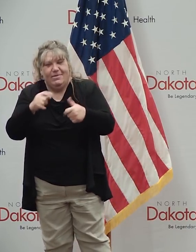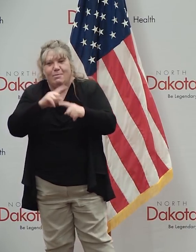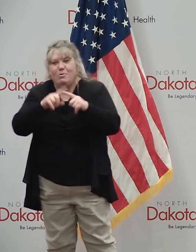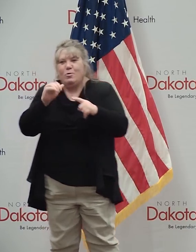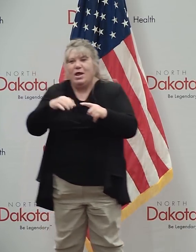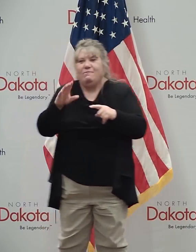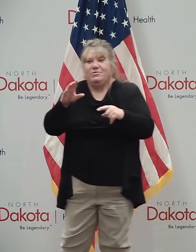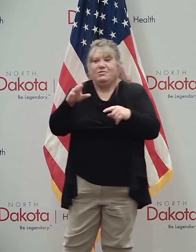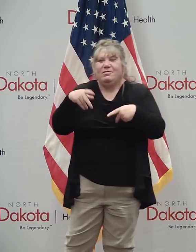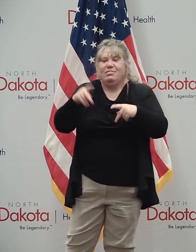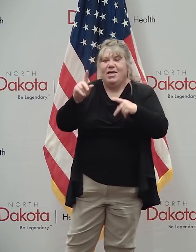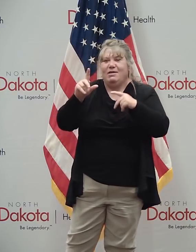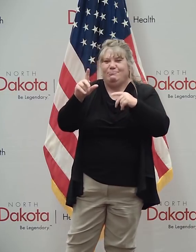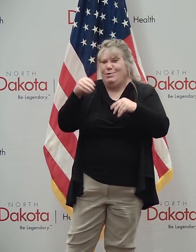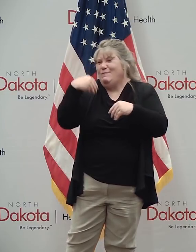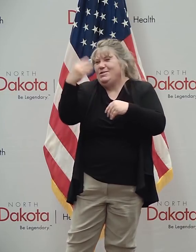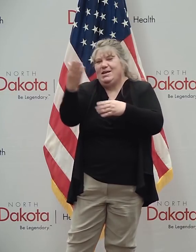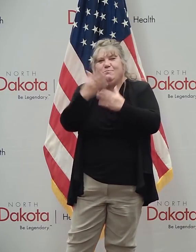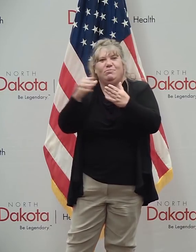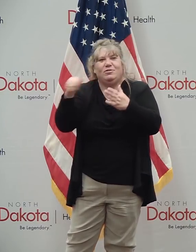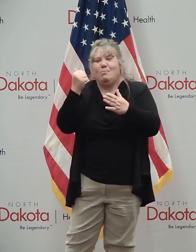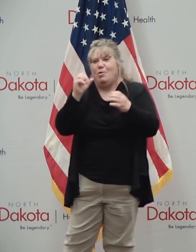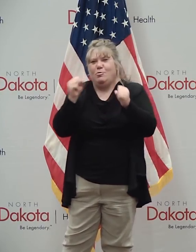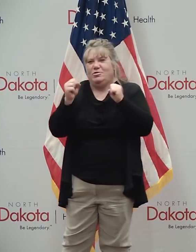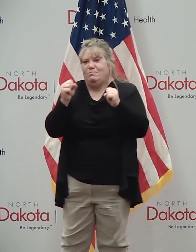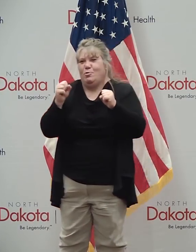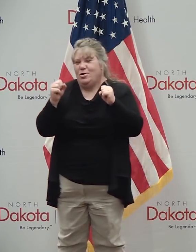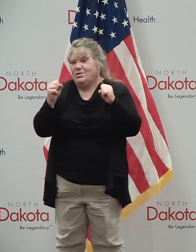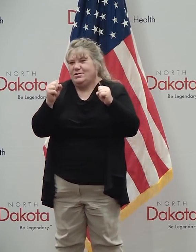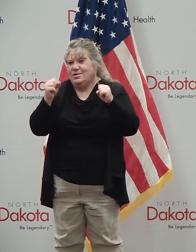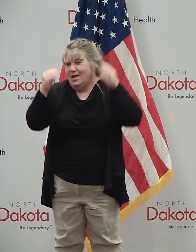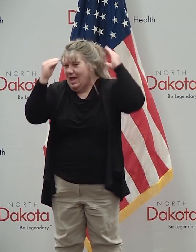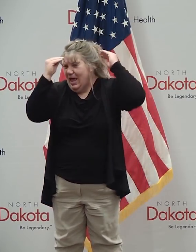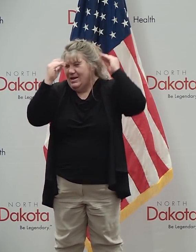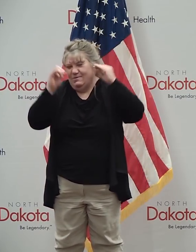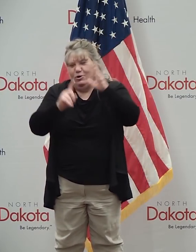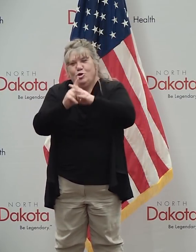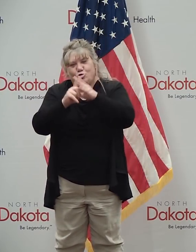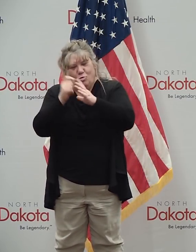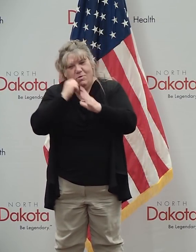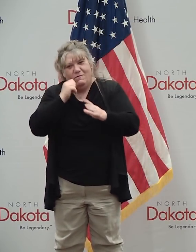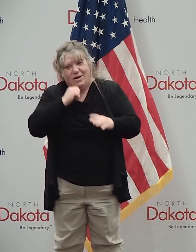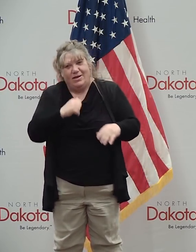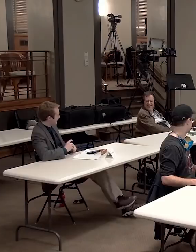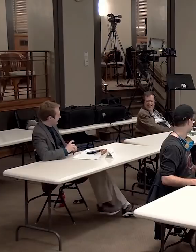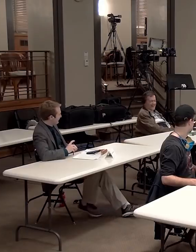Lane some other sports gear if you're going to keep showing up here every day.